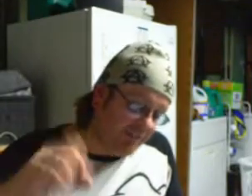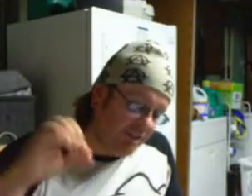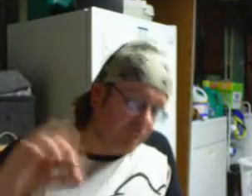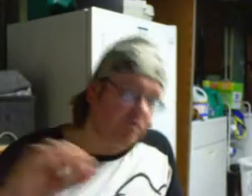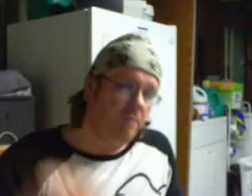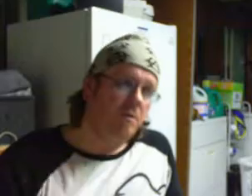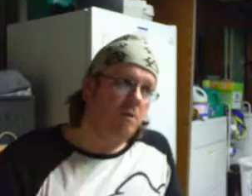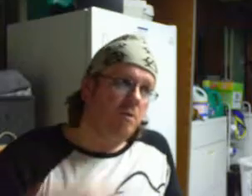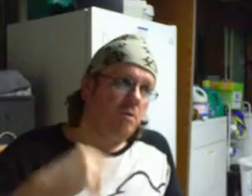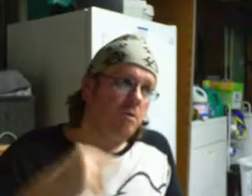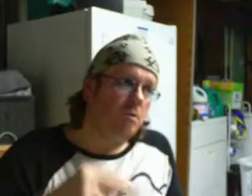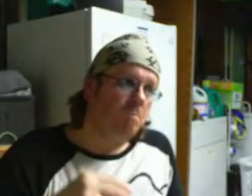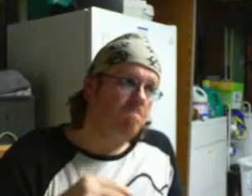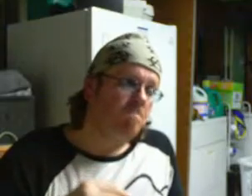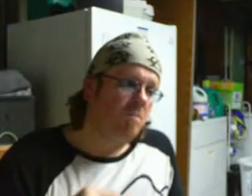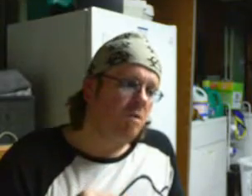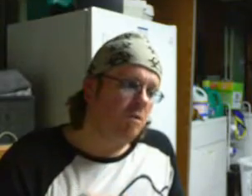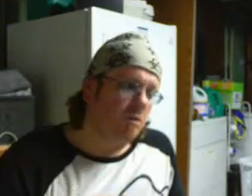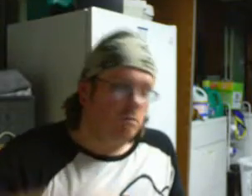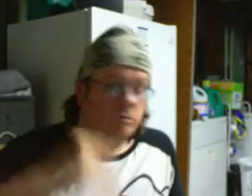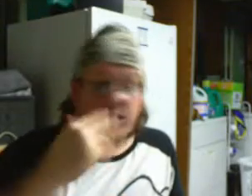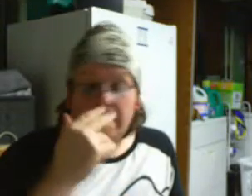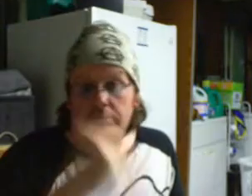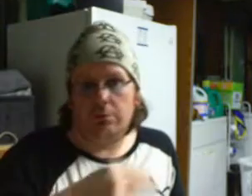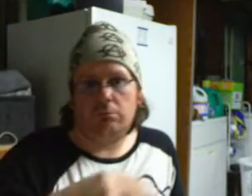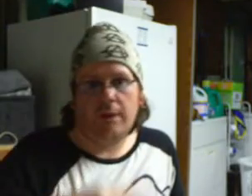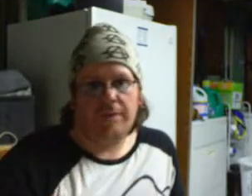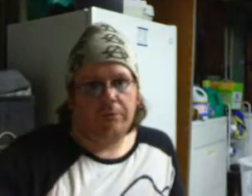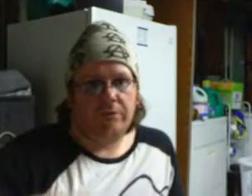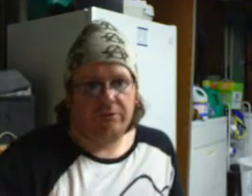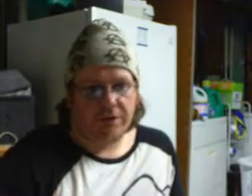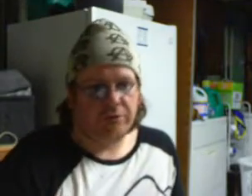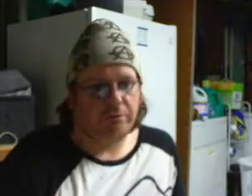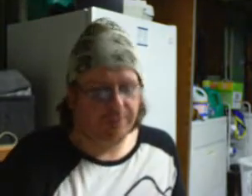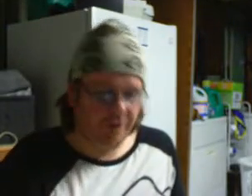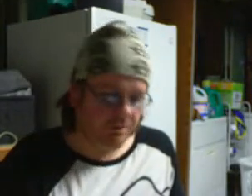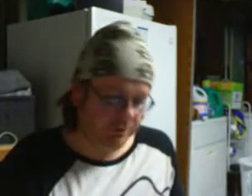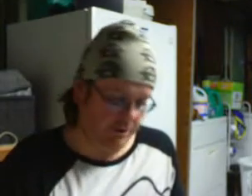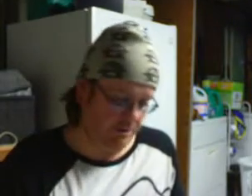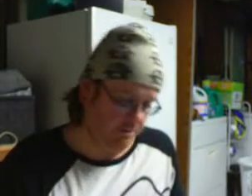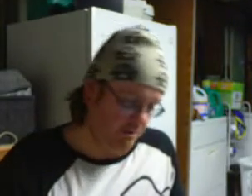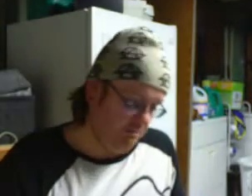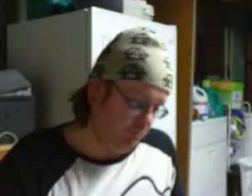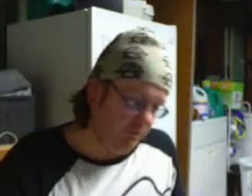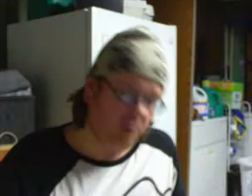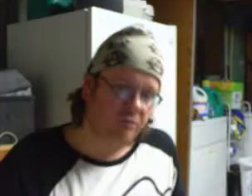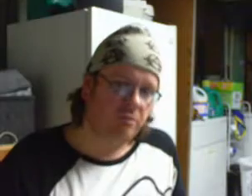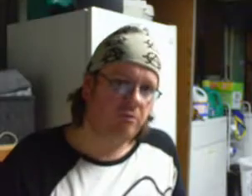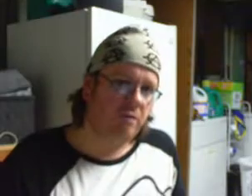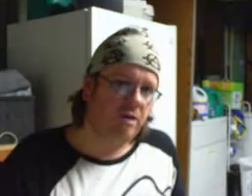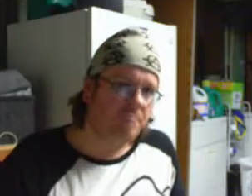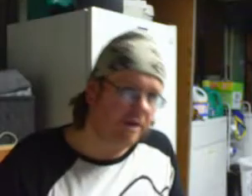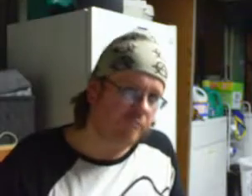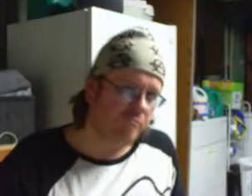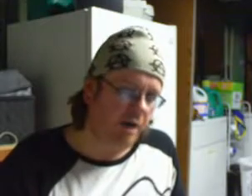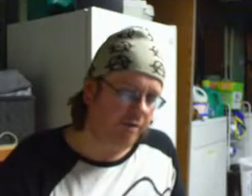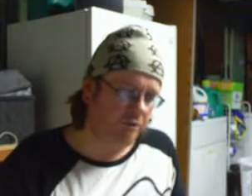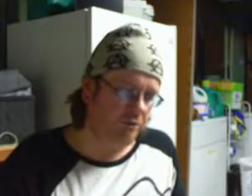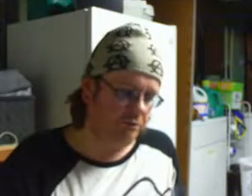Adonijah, who was actually the rightful succession to become king, but I'm sure there's a lot of backroom politics going